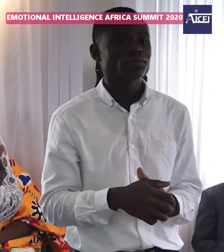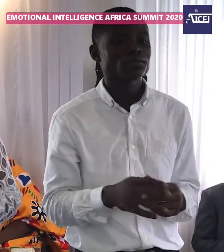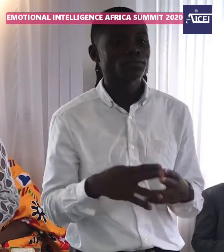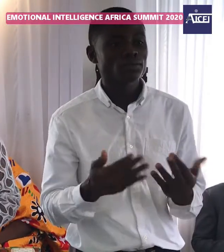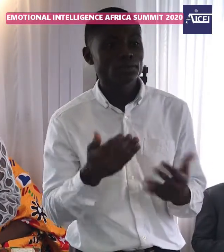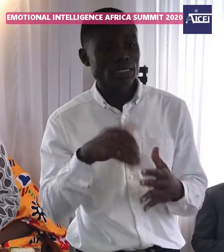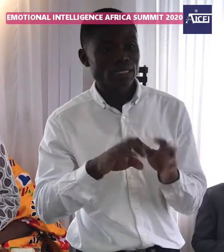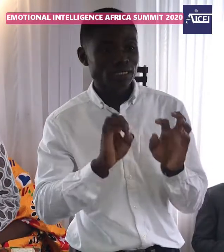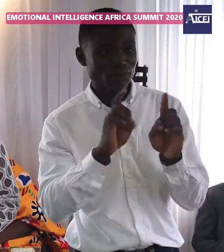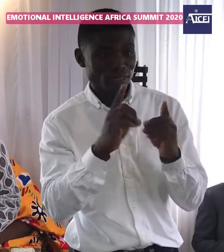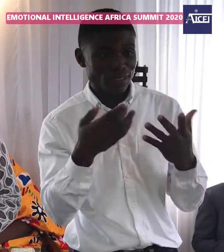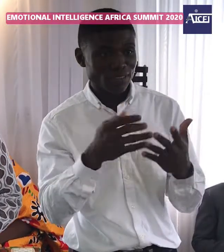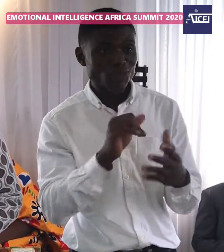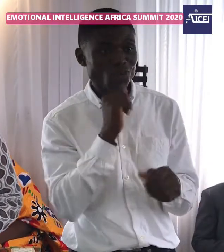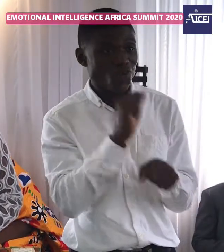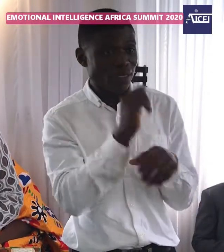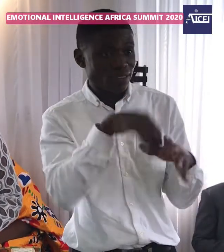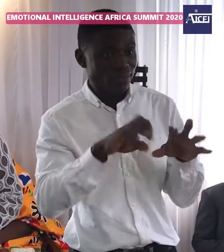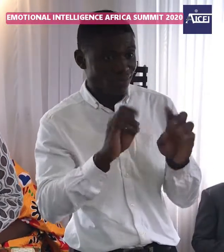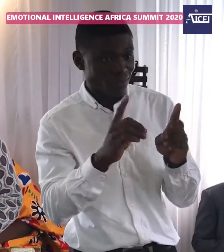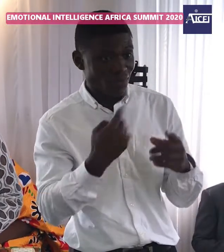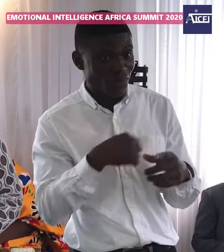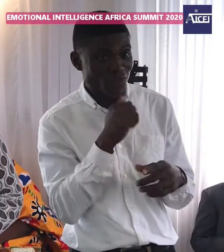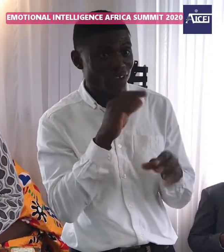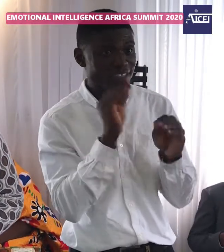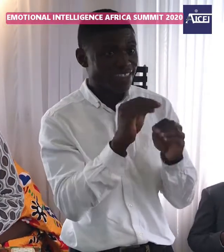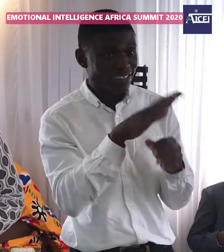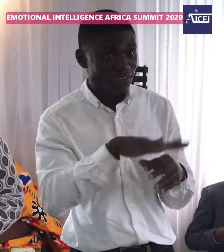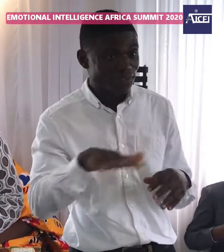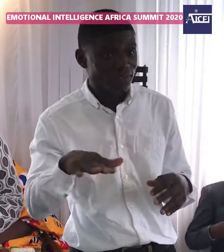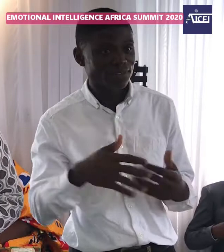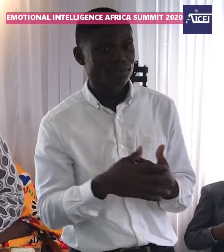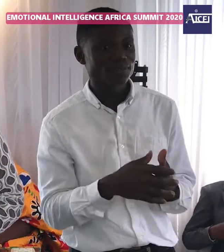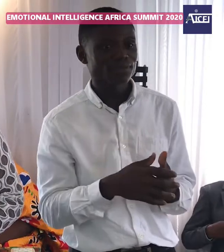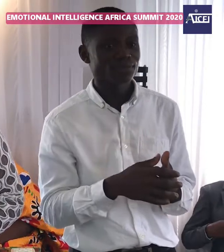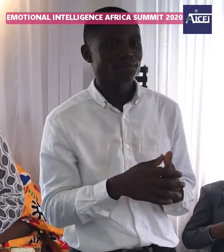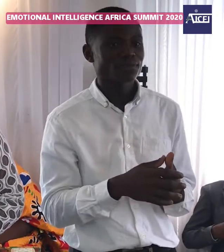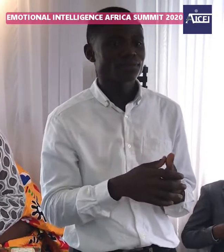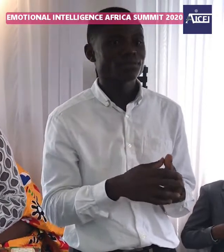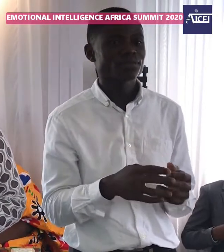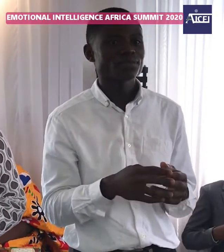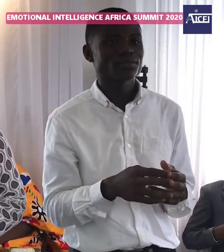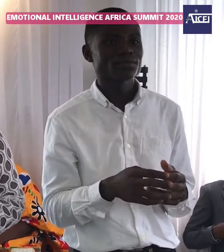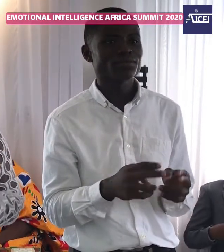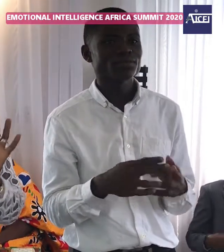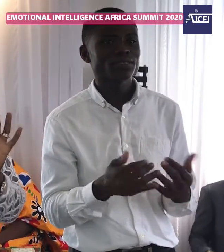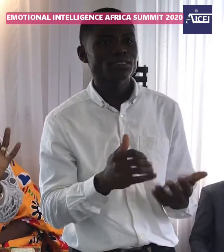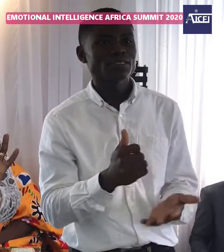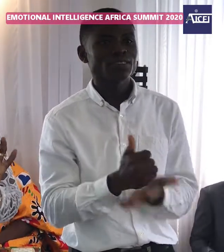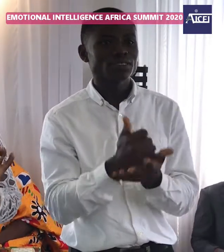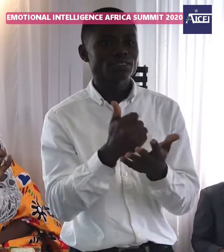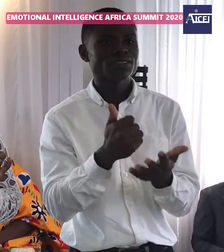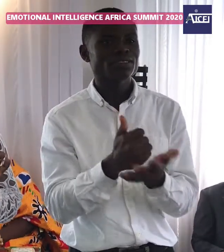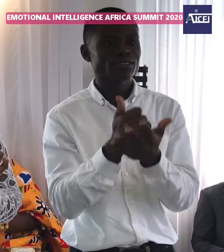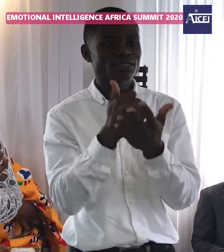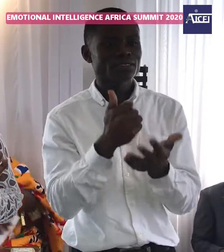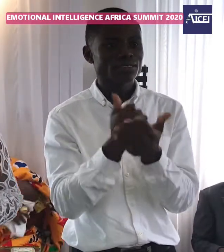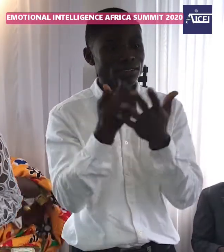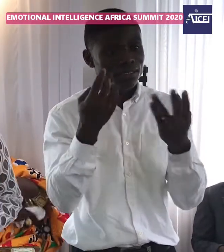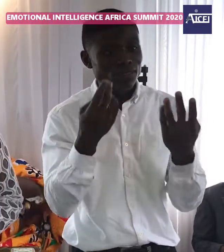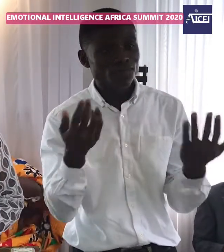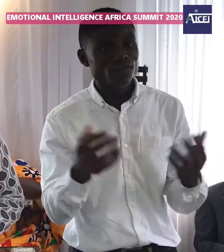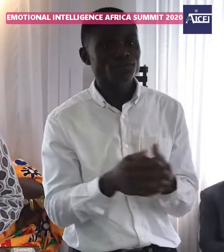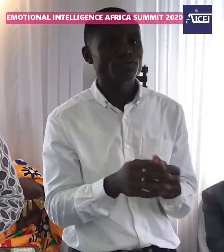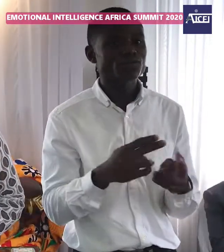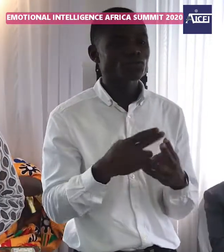circles of education is that we don't teach the child, an adolescent girl or boy, to live up to standard. We